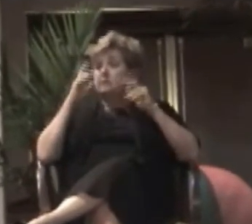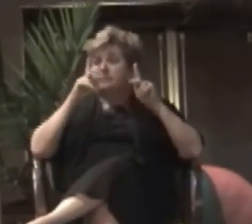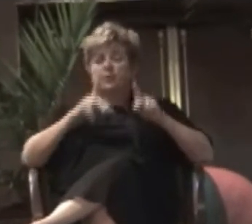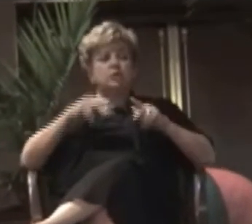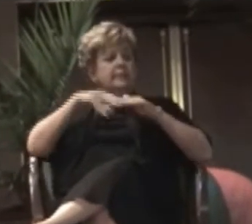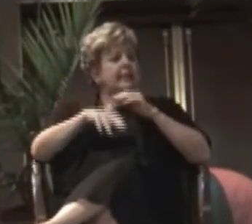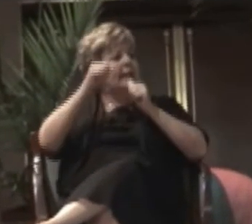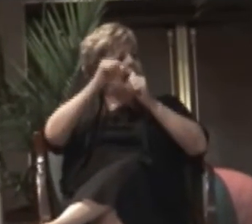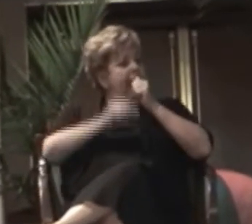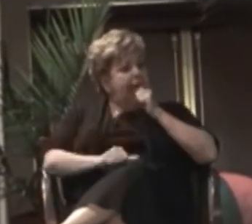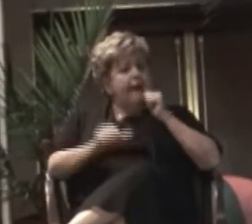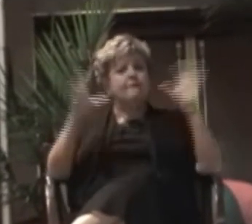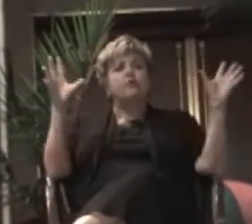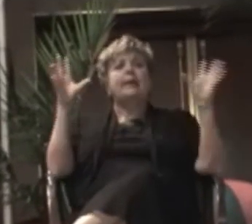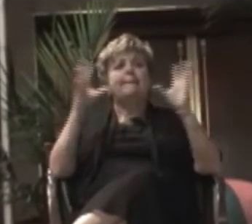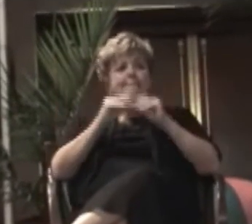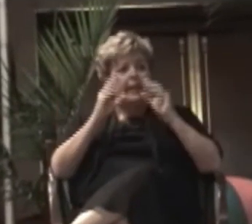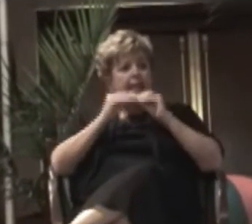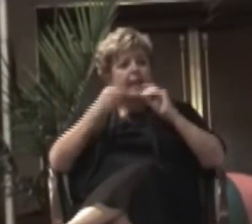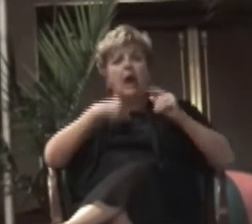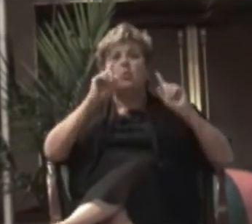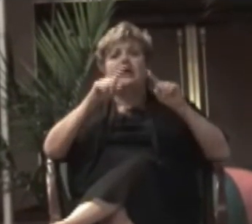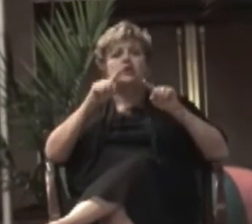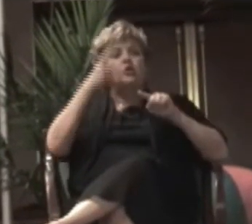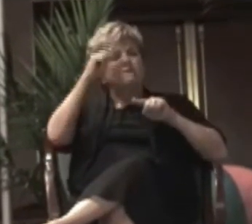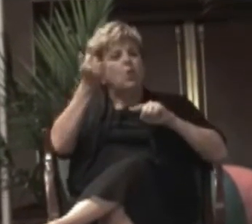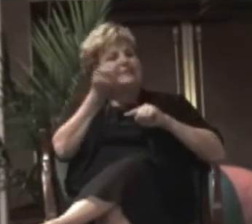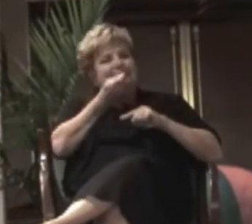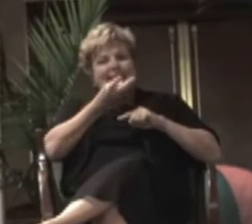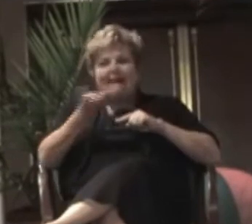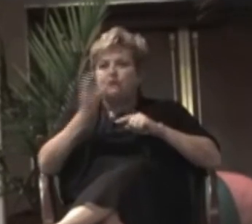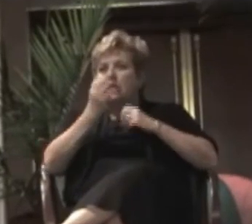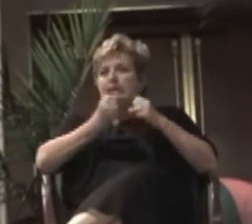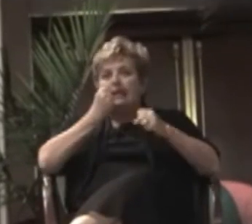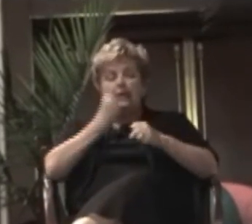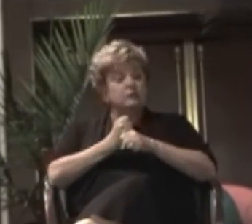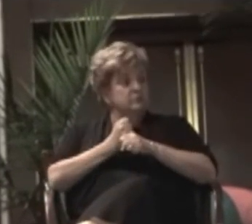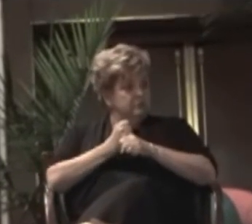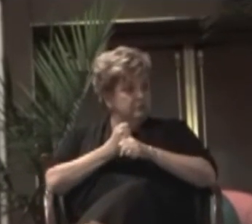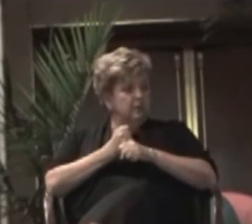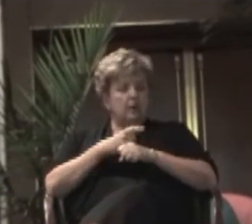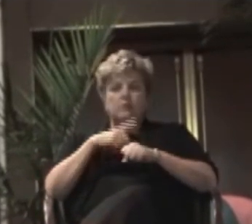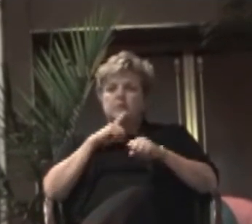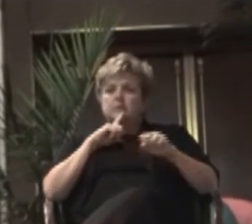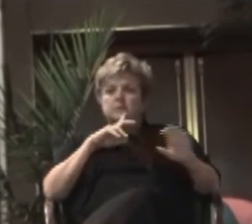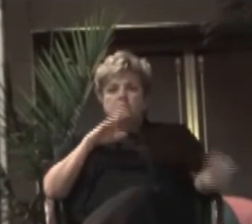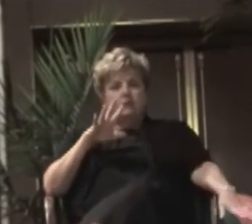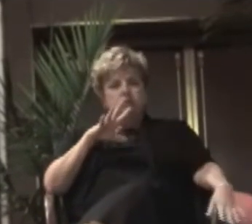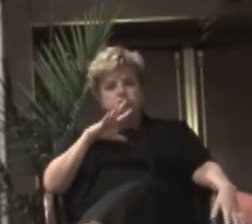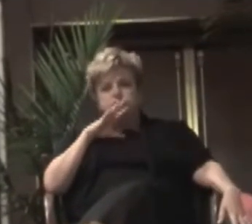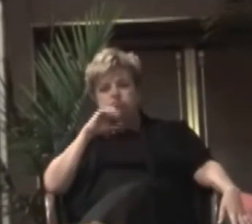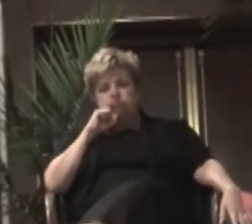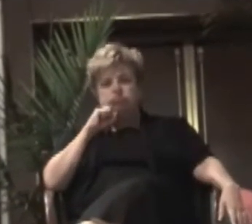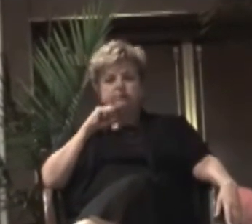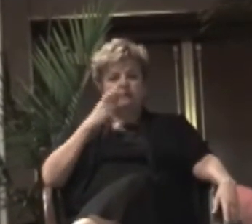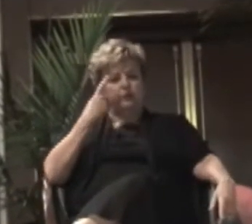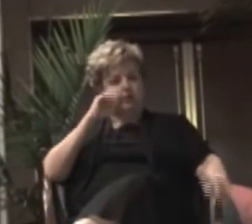I attended for several years. And I got so darn tired of people patting on me and oohing and